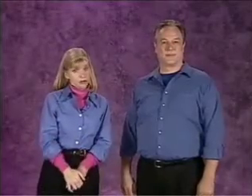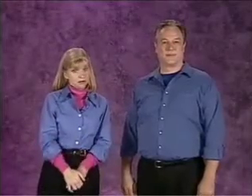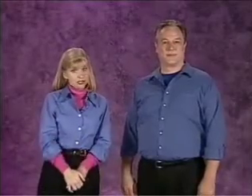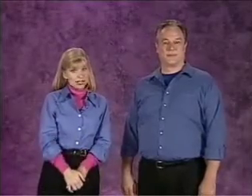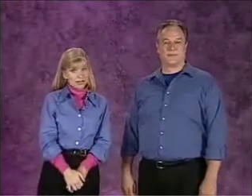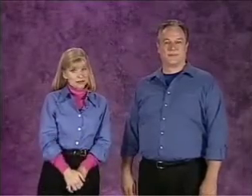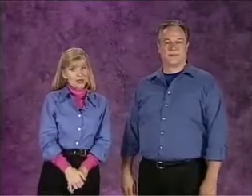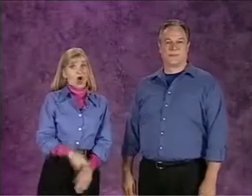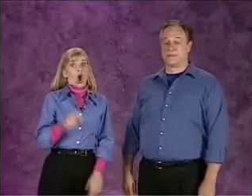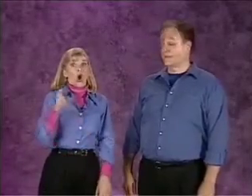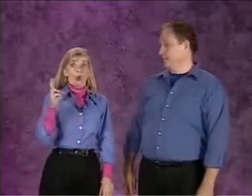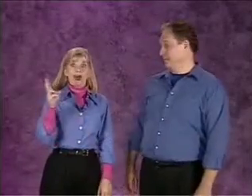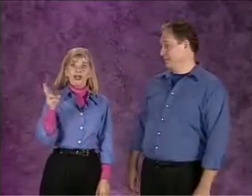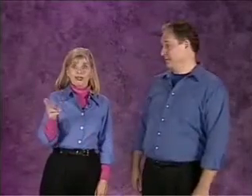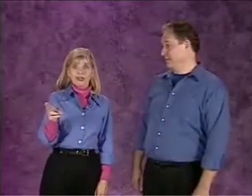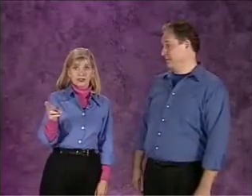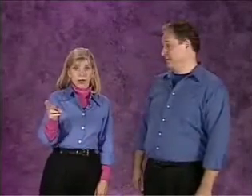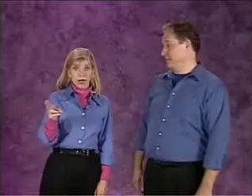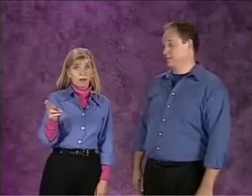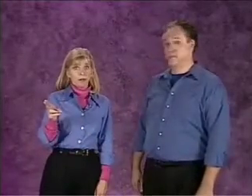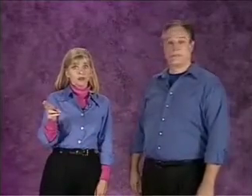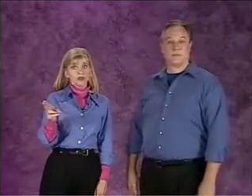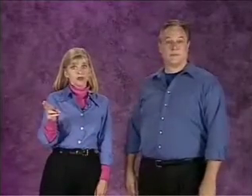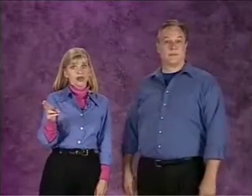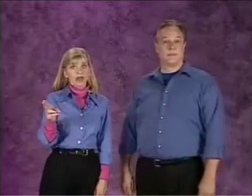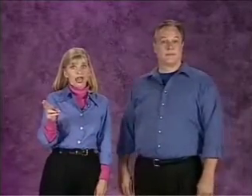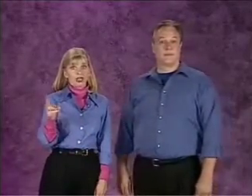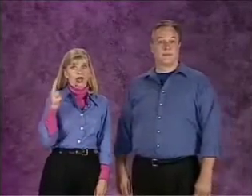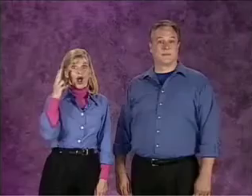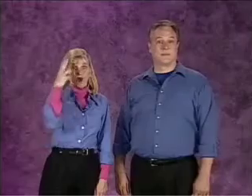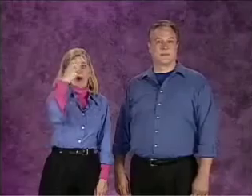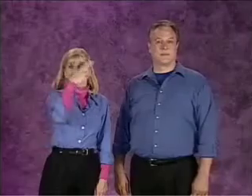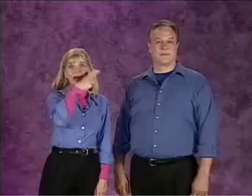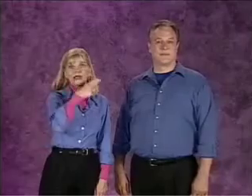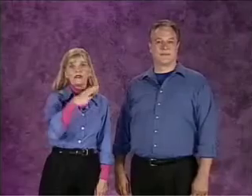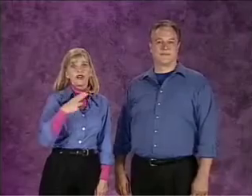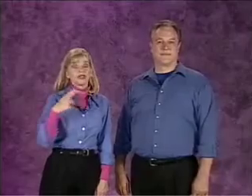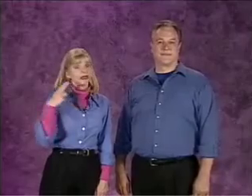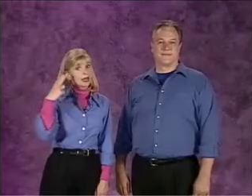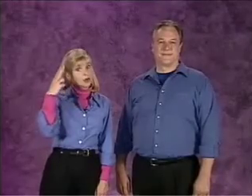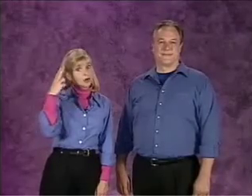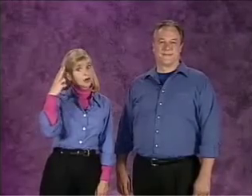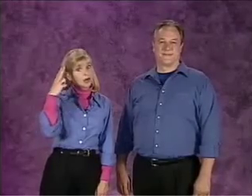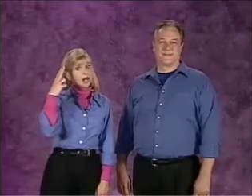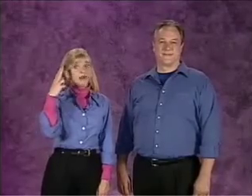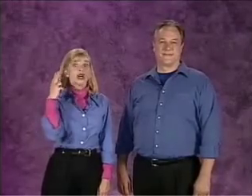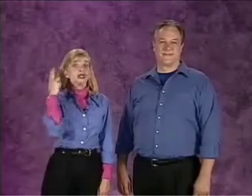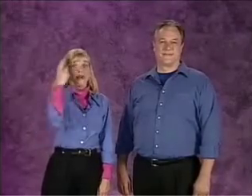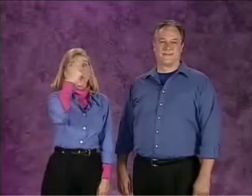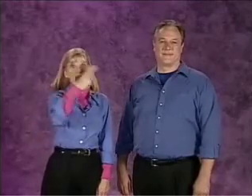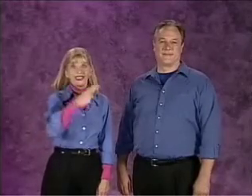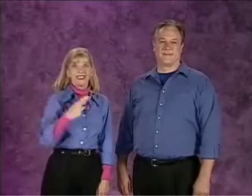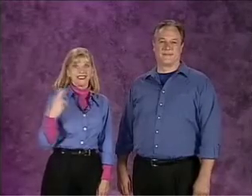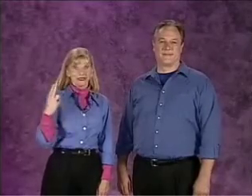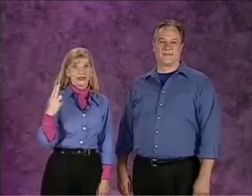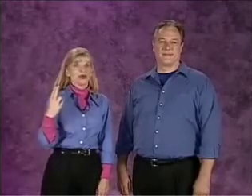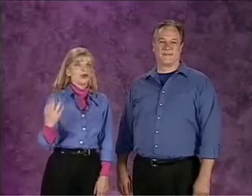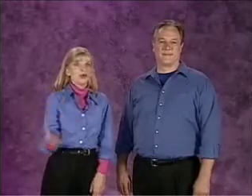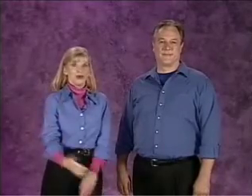of the state. Hawaii is made by moving the letter H around the face like beautiful, because Hawaii is so